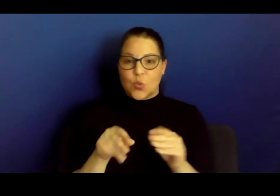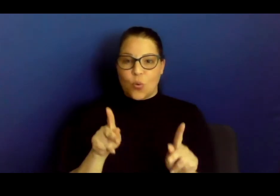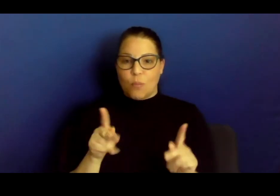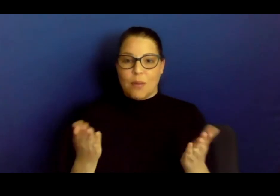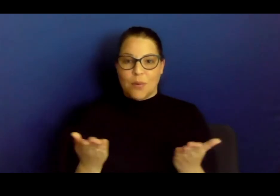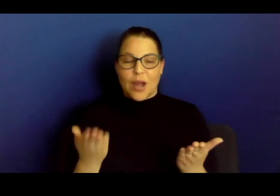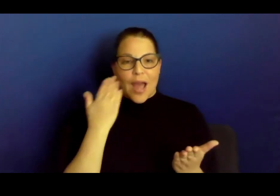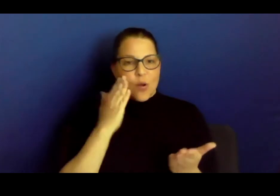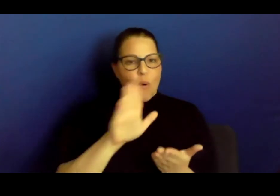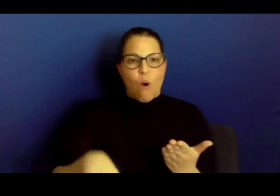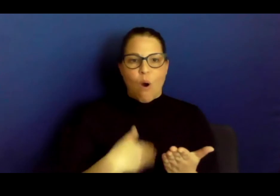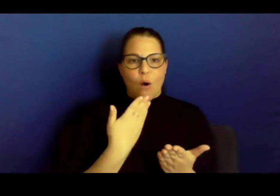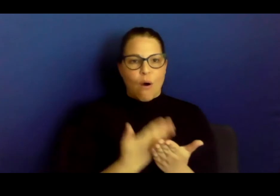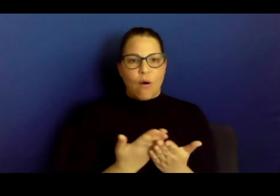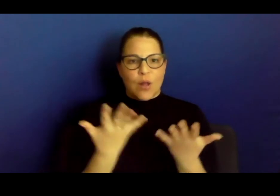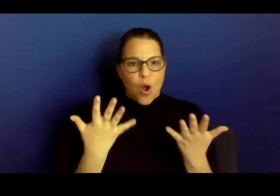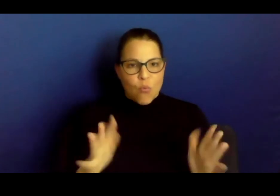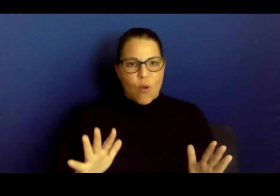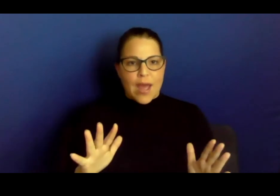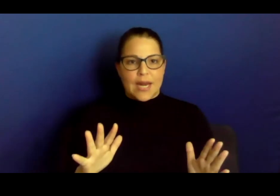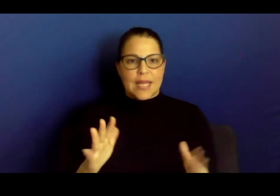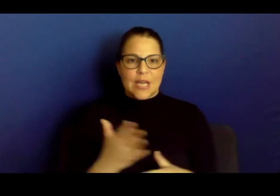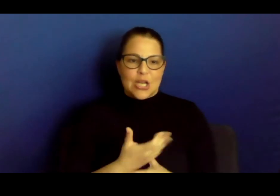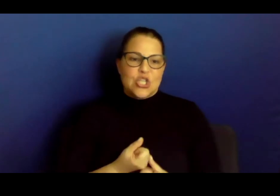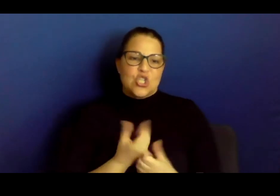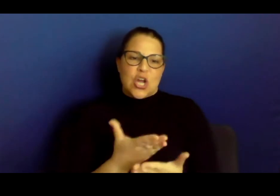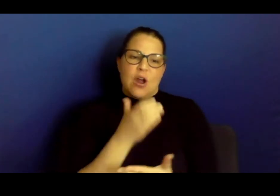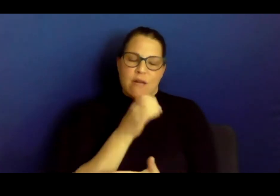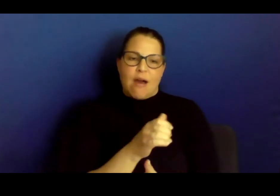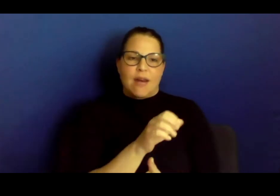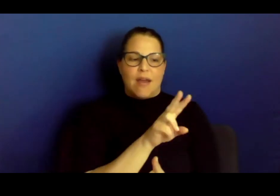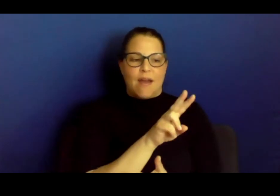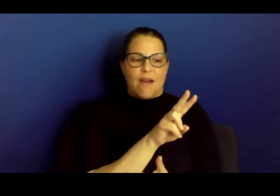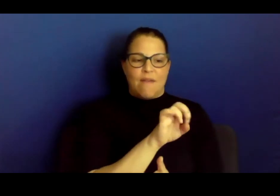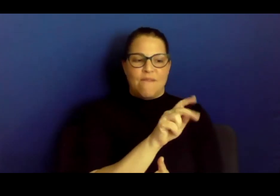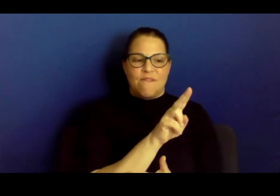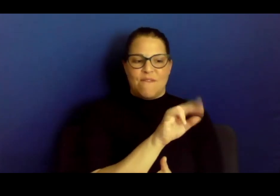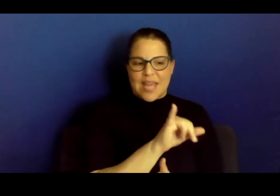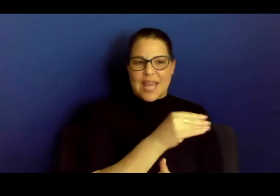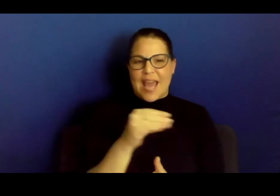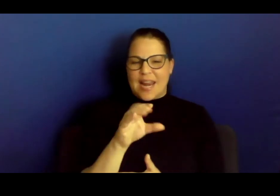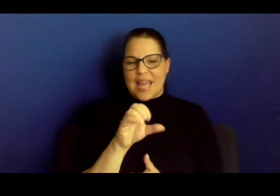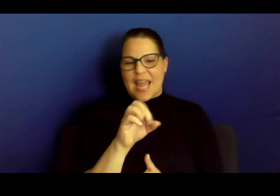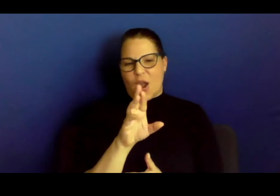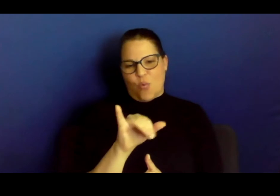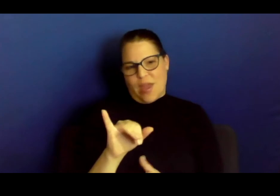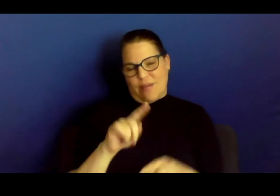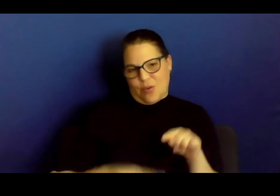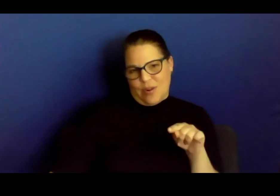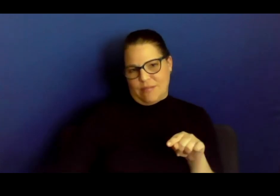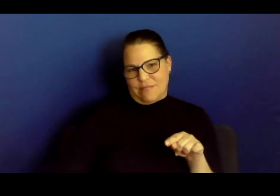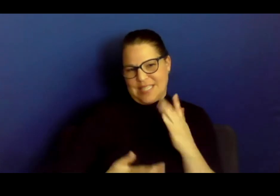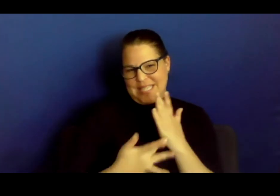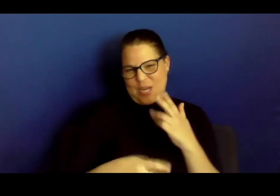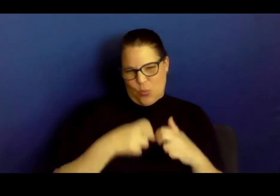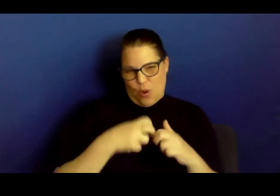know that everybody went already and shared except for Carrie and Vicky, because they had technical difficulties. To me, it's easy.